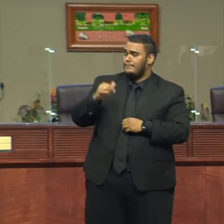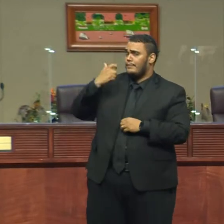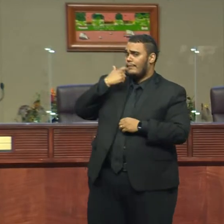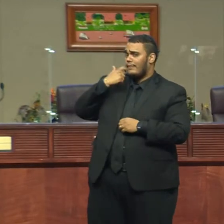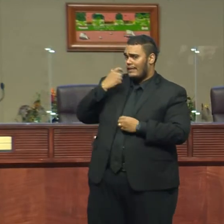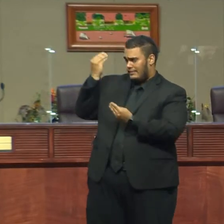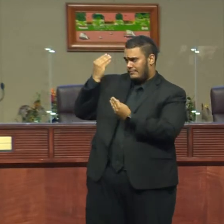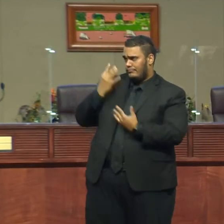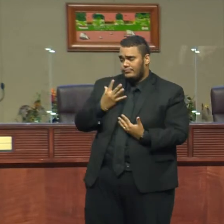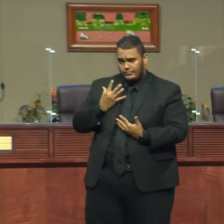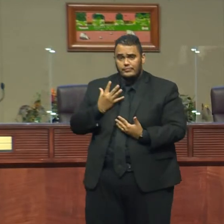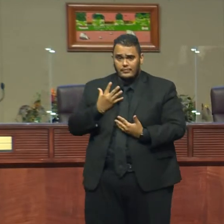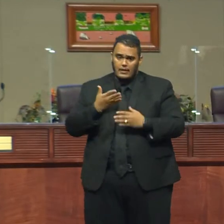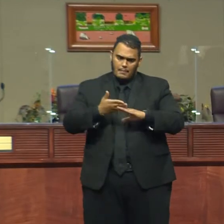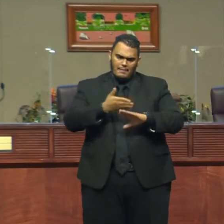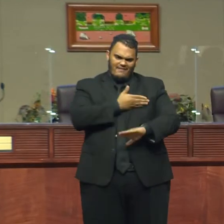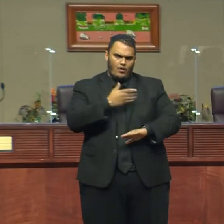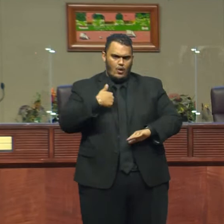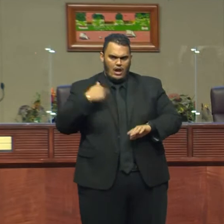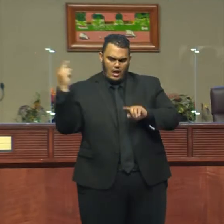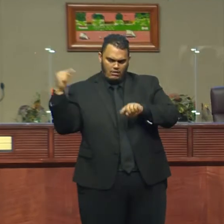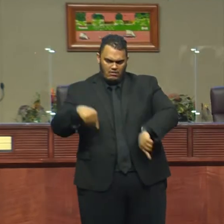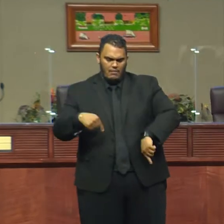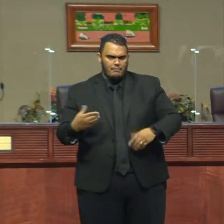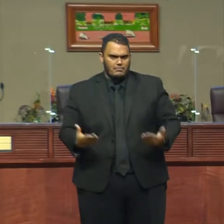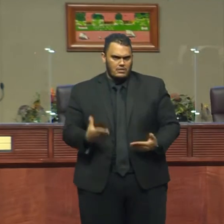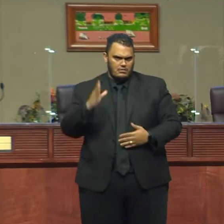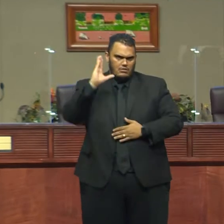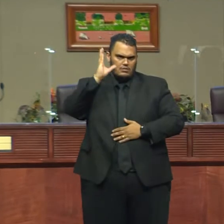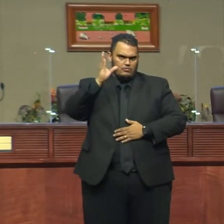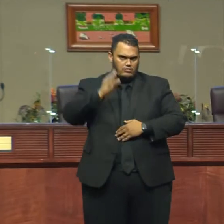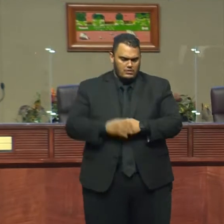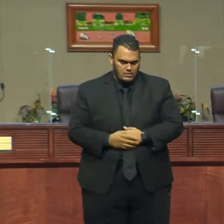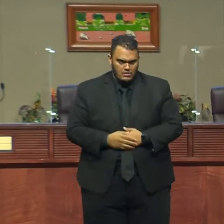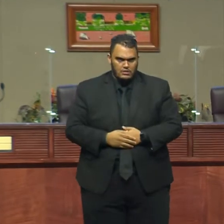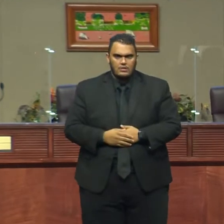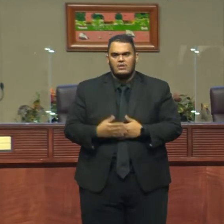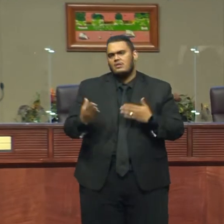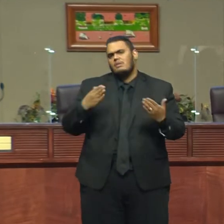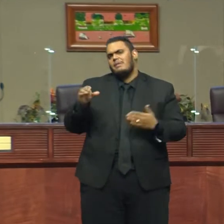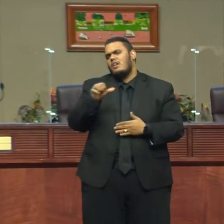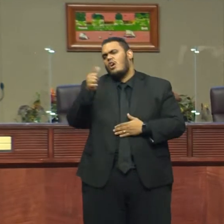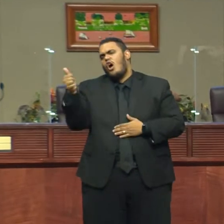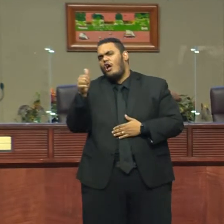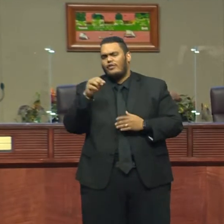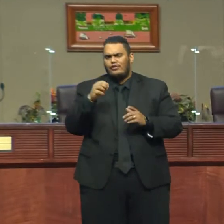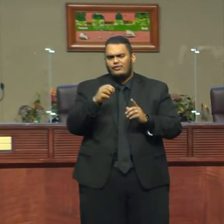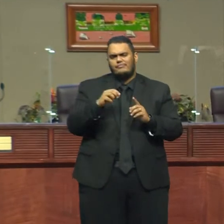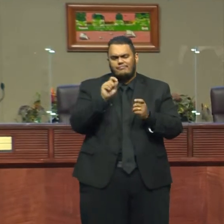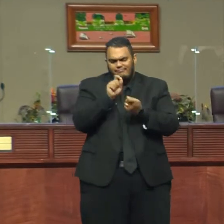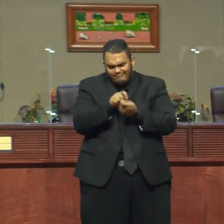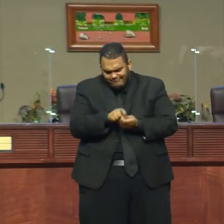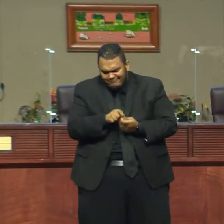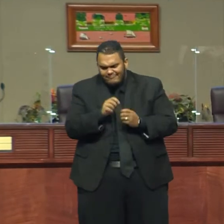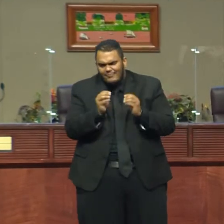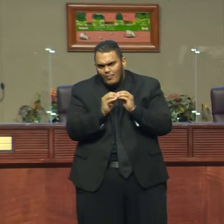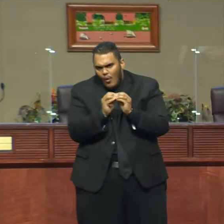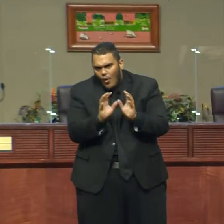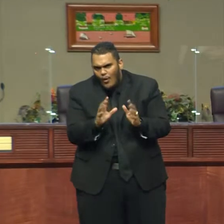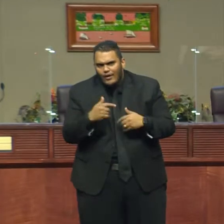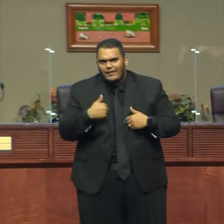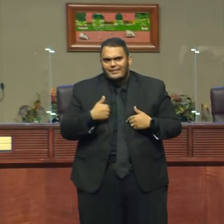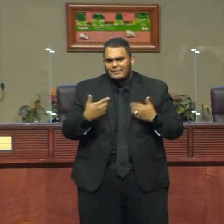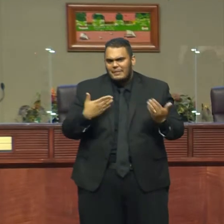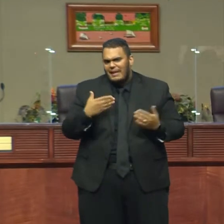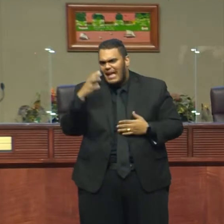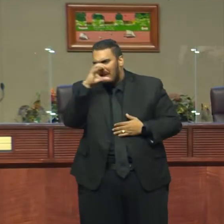the call right before I came down. And there may be some other details we just, because I had to come here, and perhaps, I didn't hear